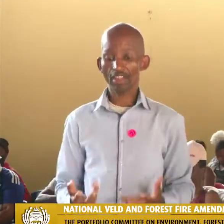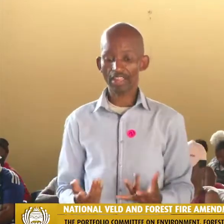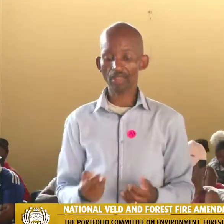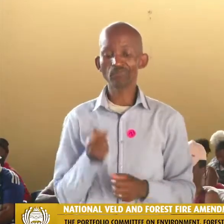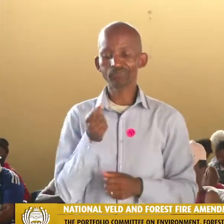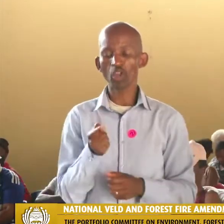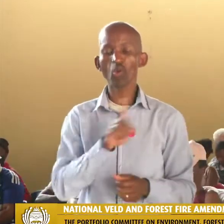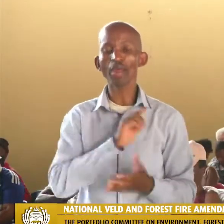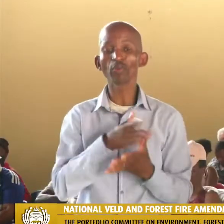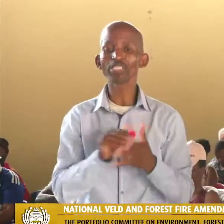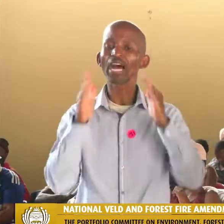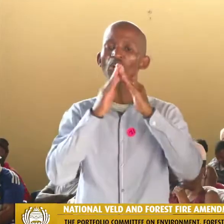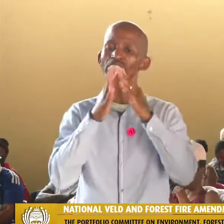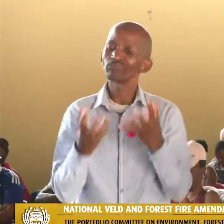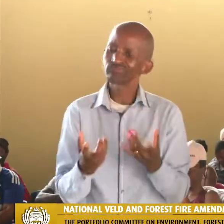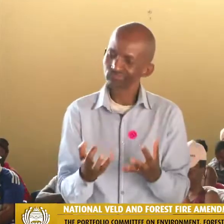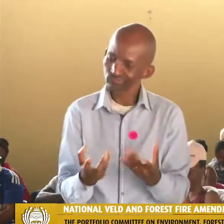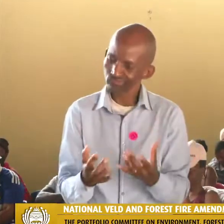le teng. So re kopa